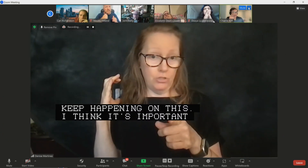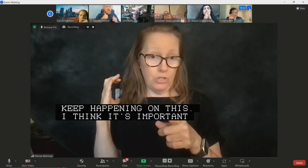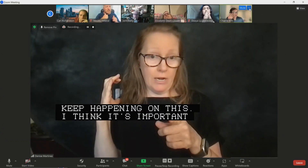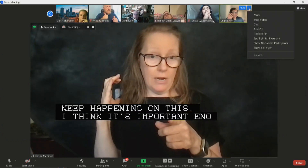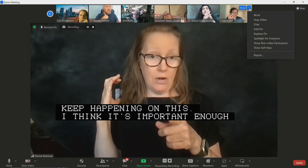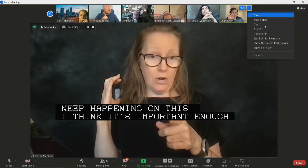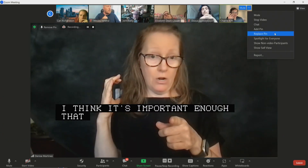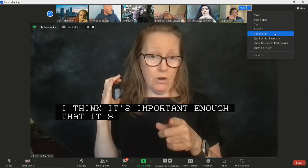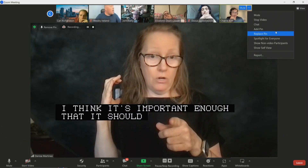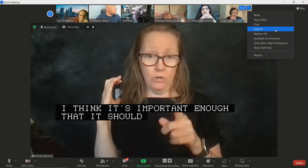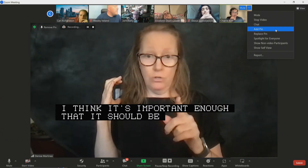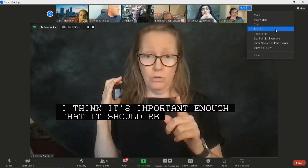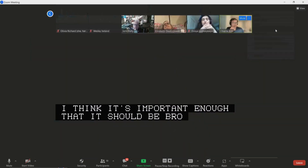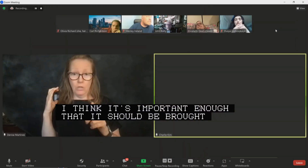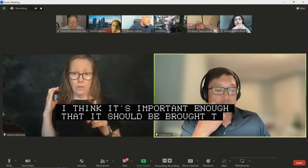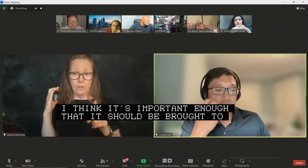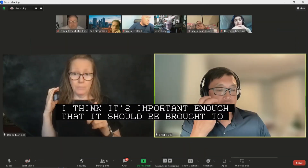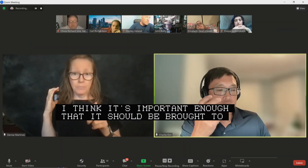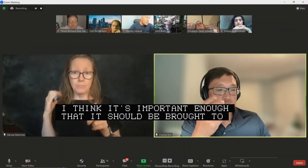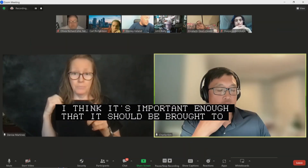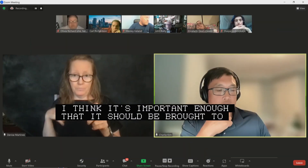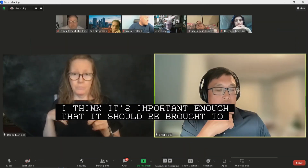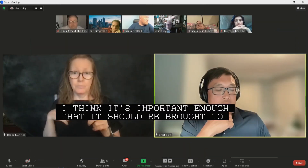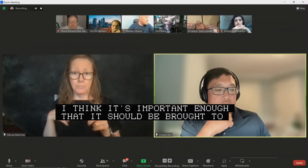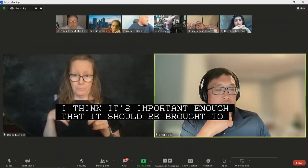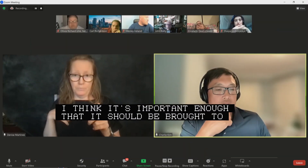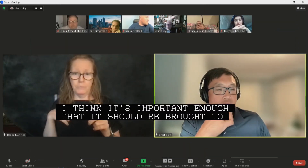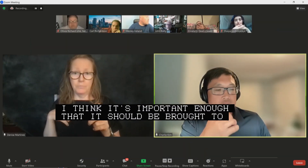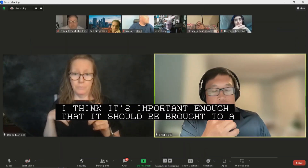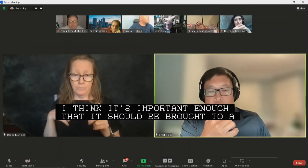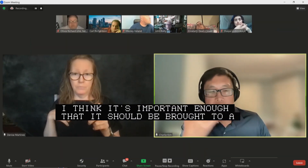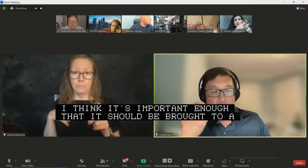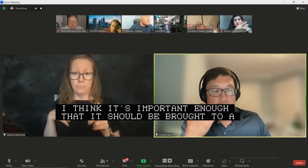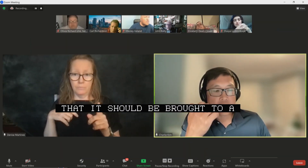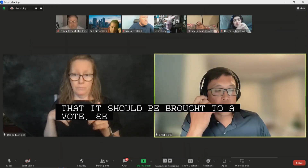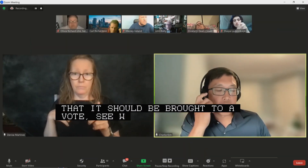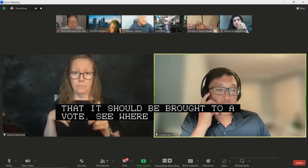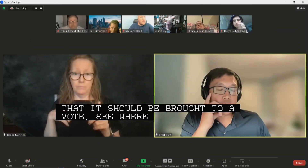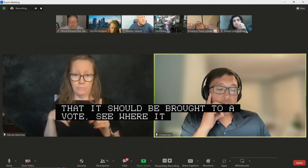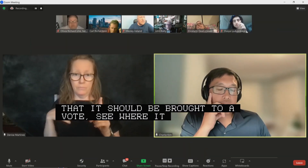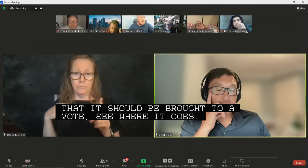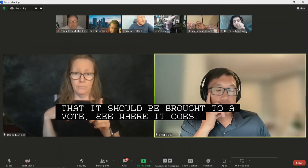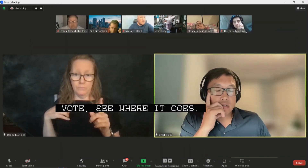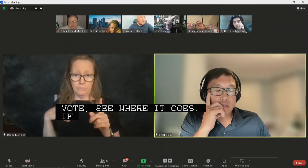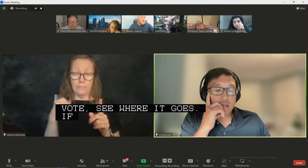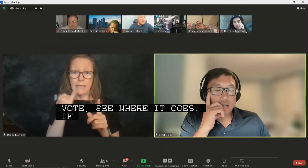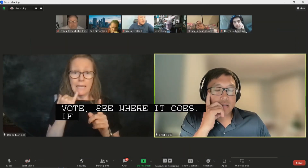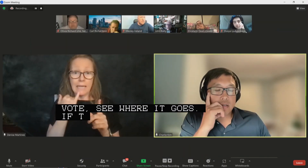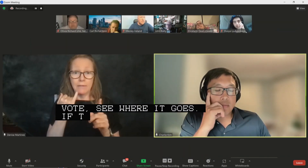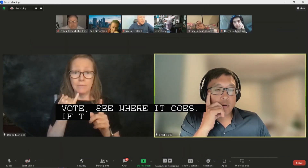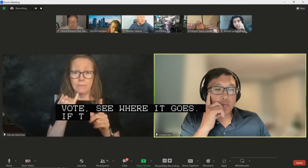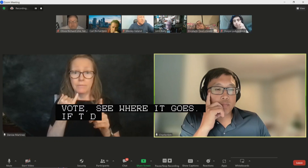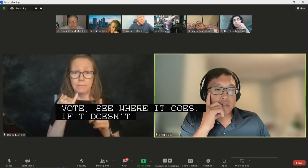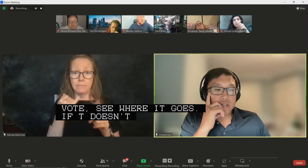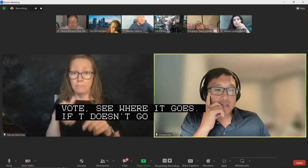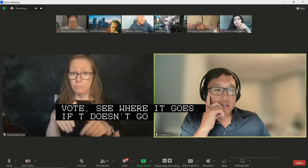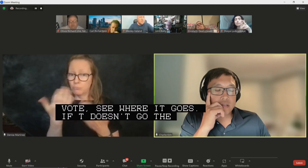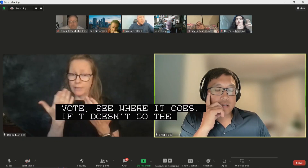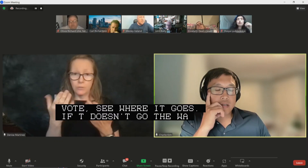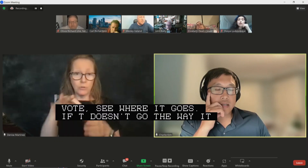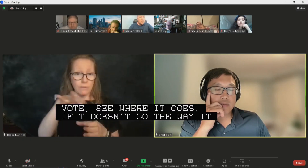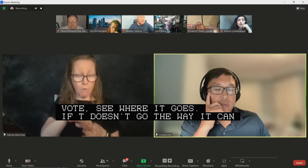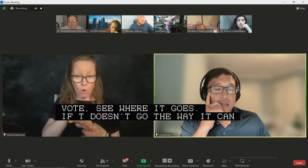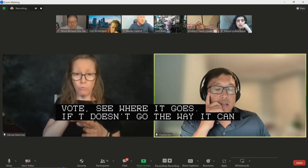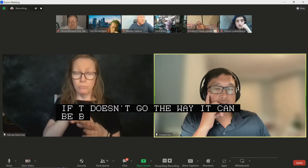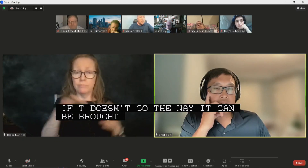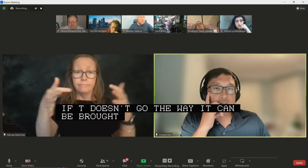it to a vote, see where it goes, and then if it doesn't go the way that it can be brought up in old business